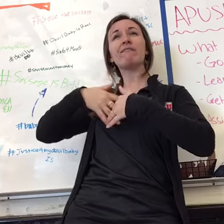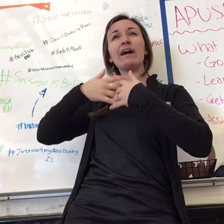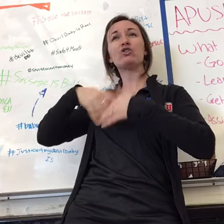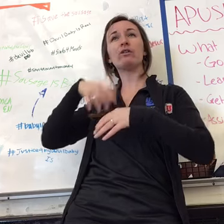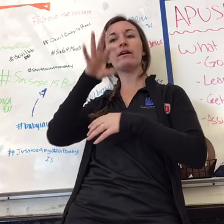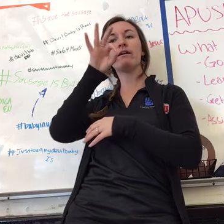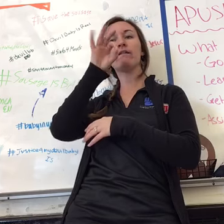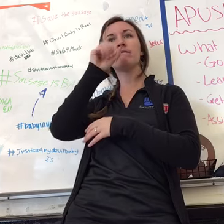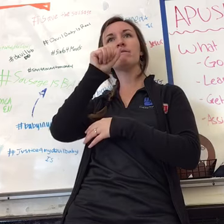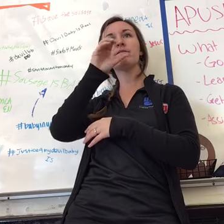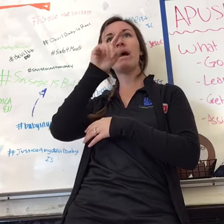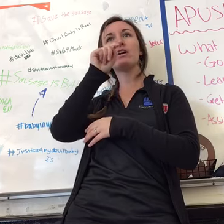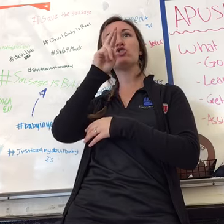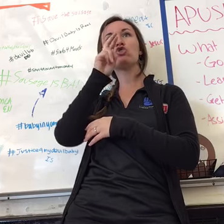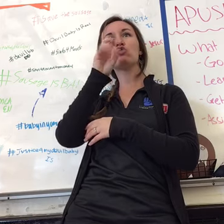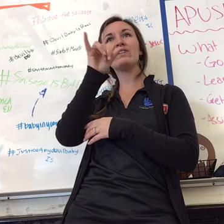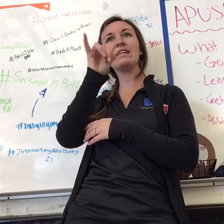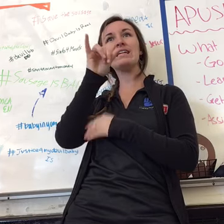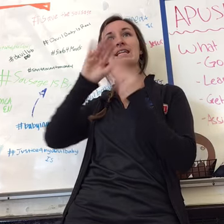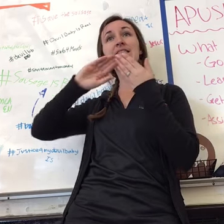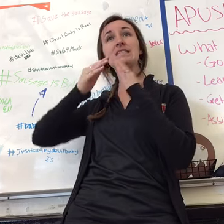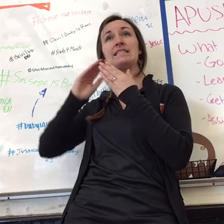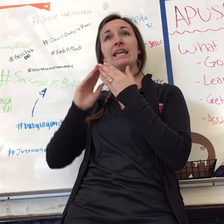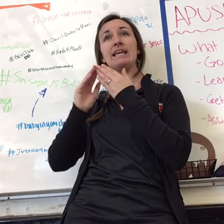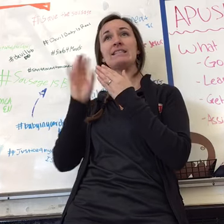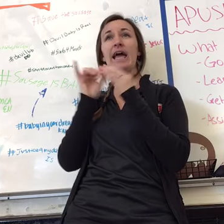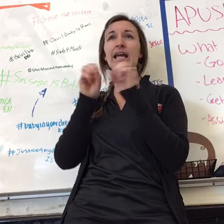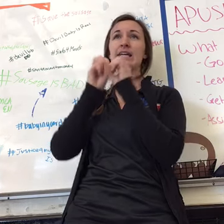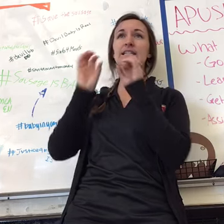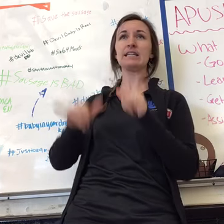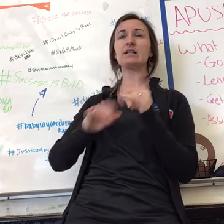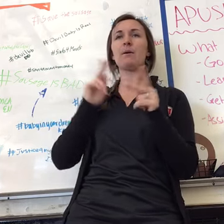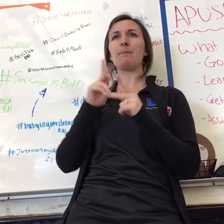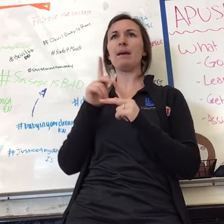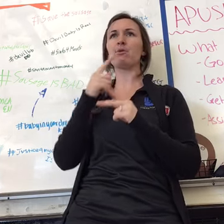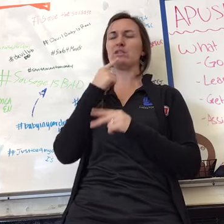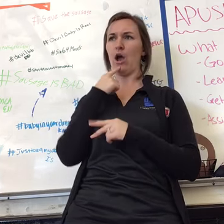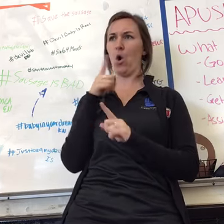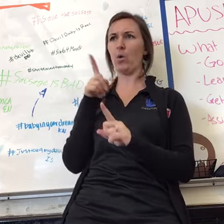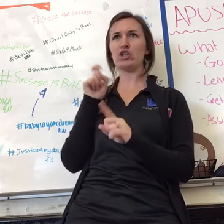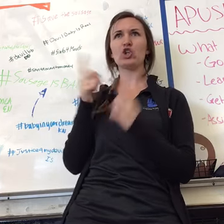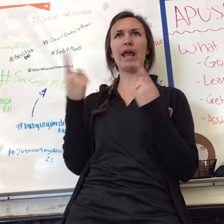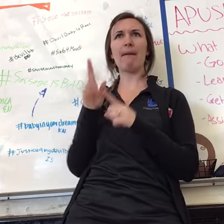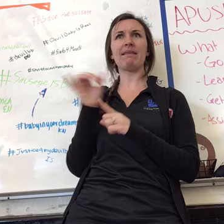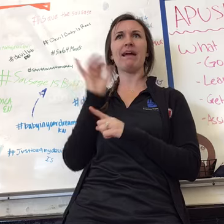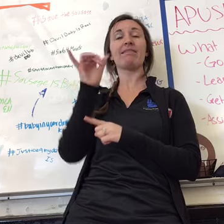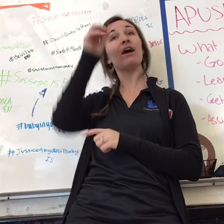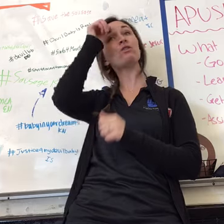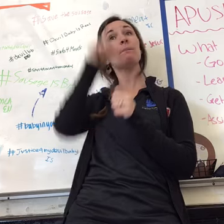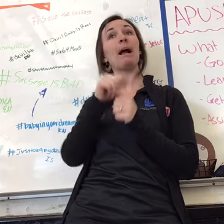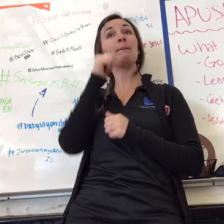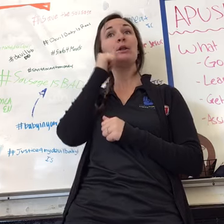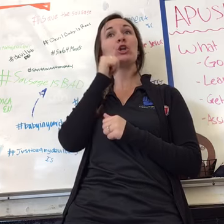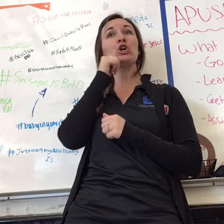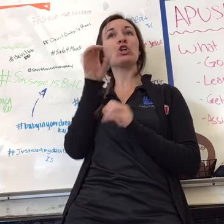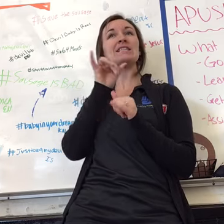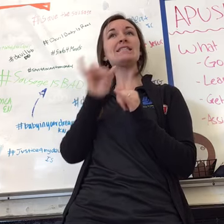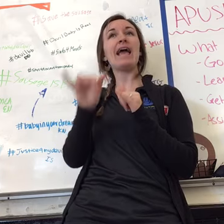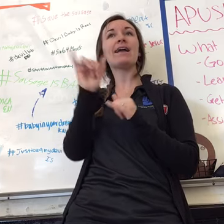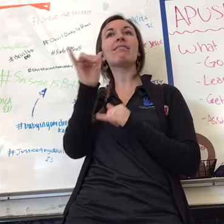model factory systems where people start to say, this is what it should be like, right? Remember, the girls are going to stay in these boarding schools. While at the